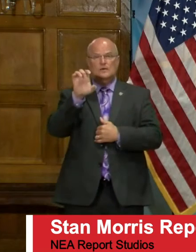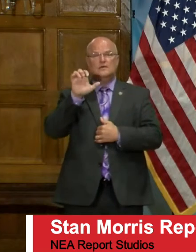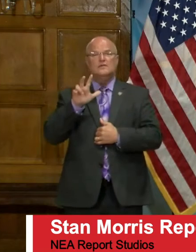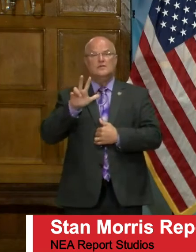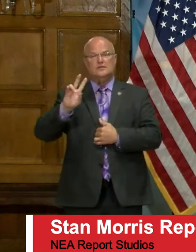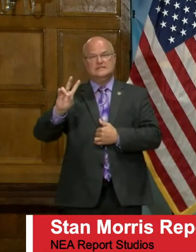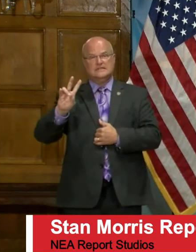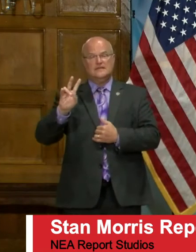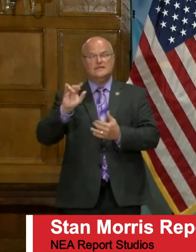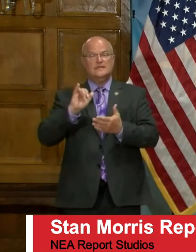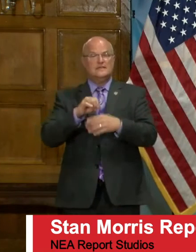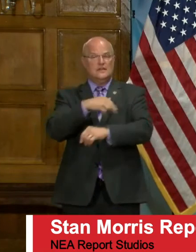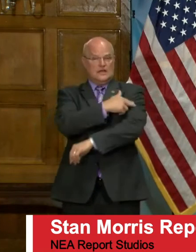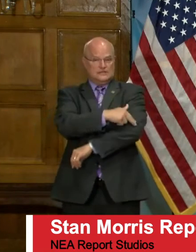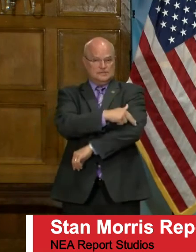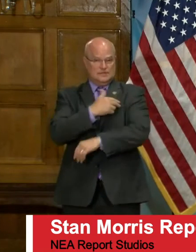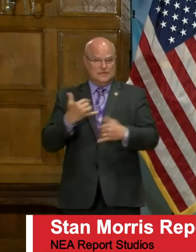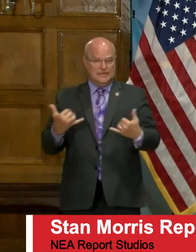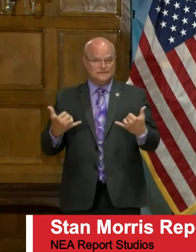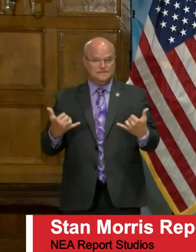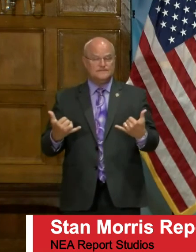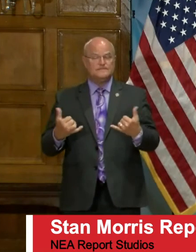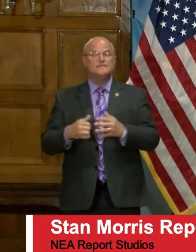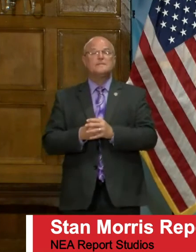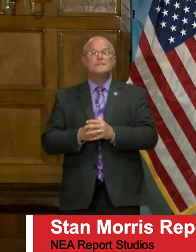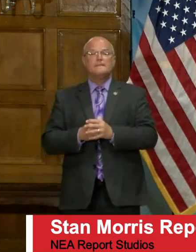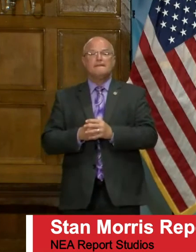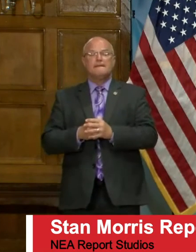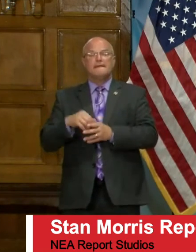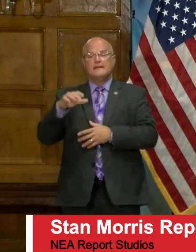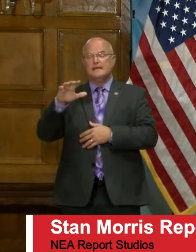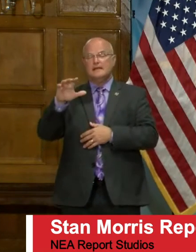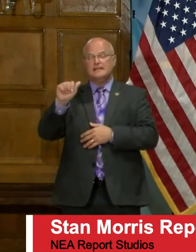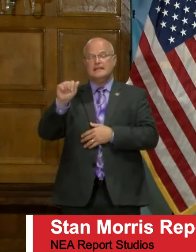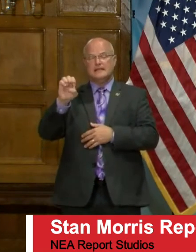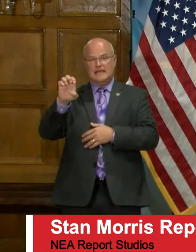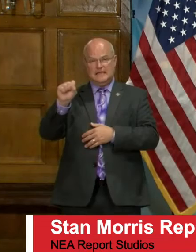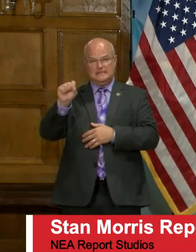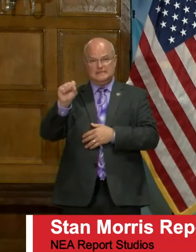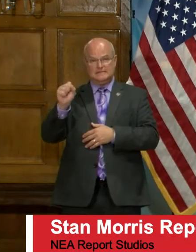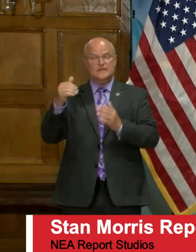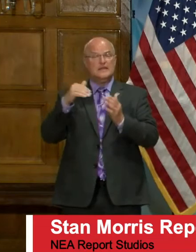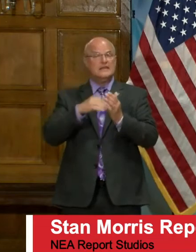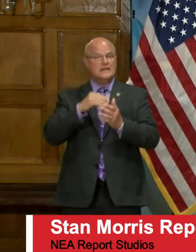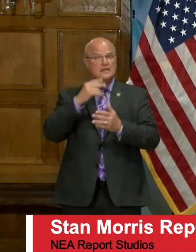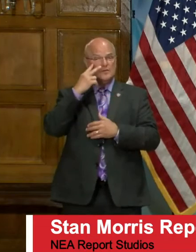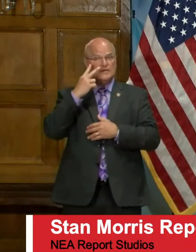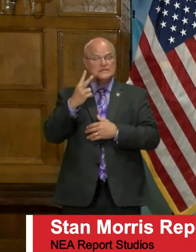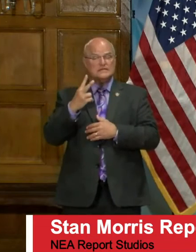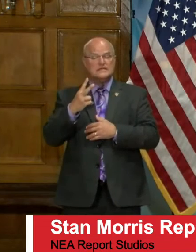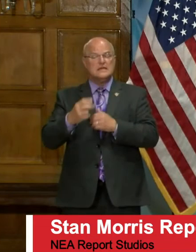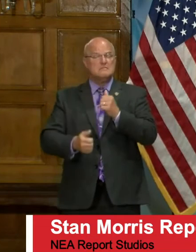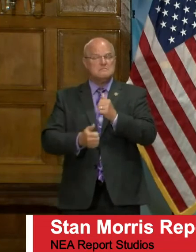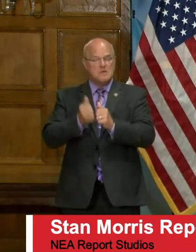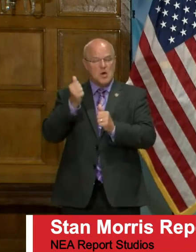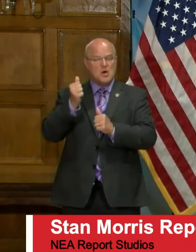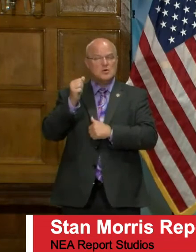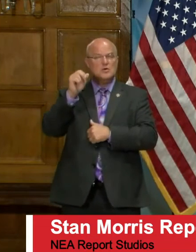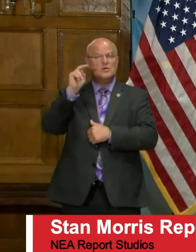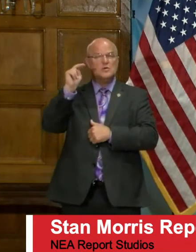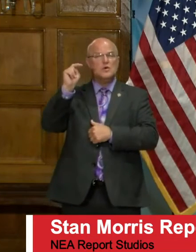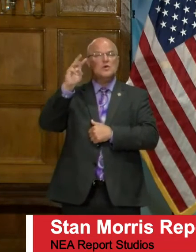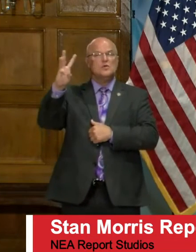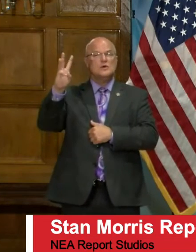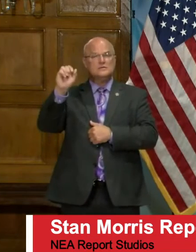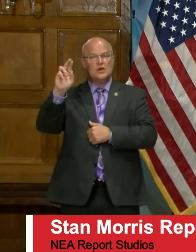137 that are hospitalized. In terms of the cases, again, we see a predominance in Northwest